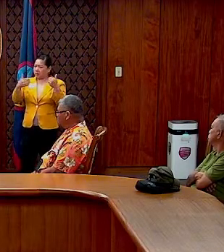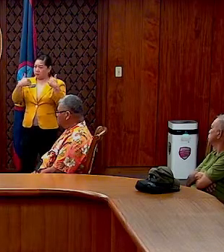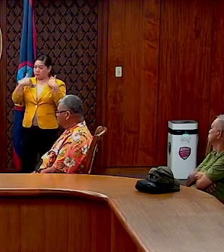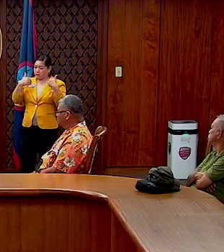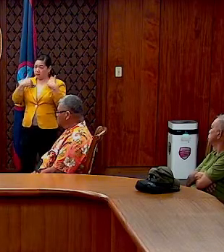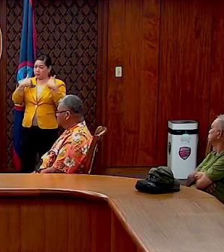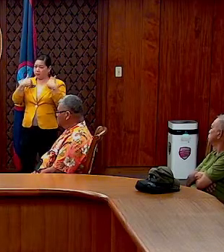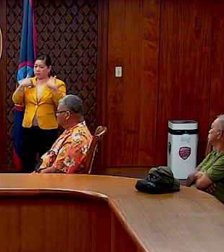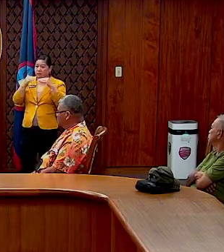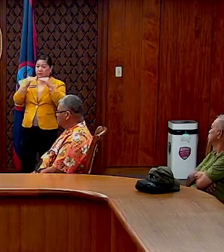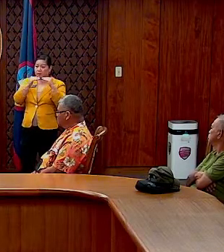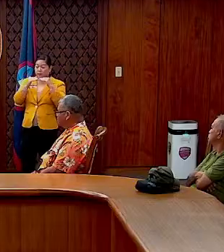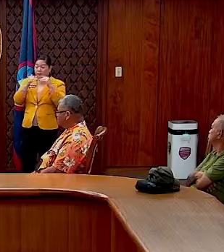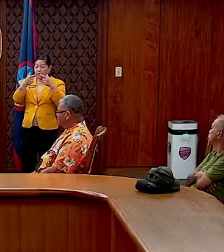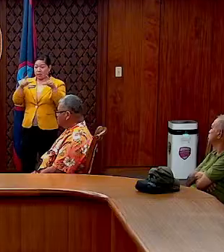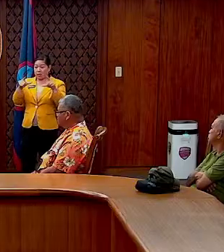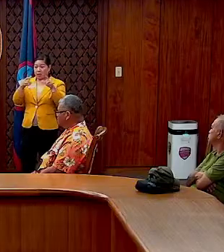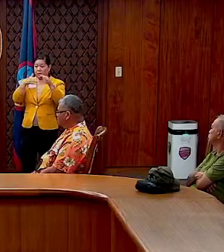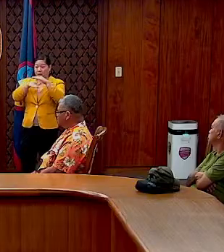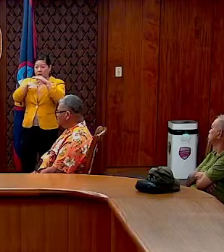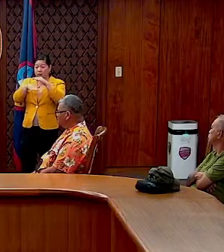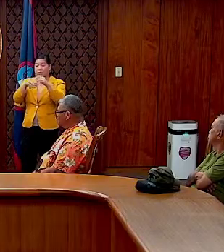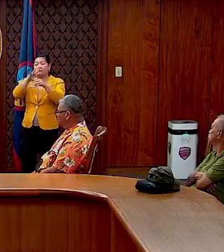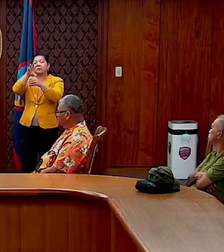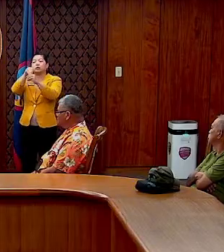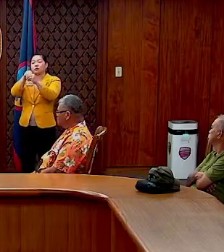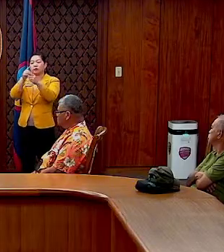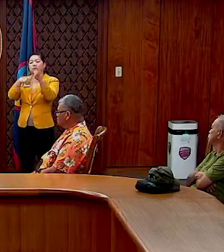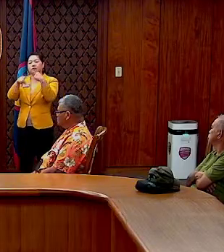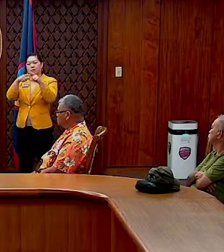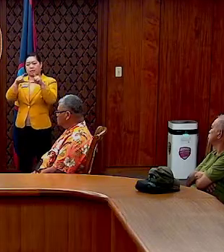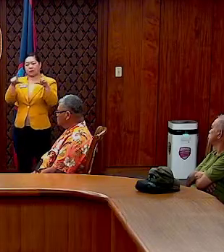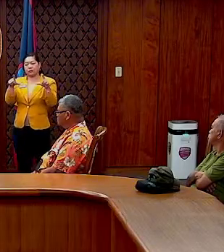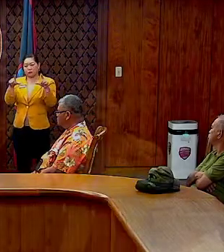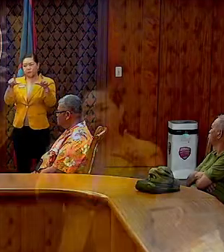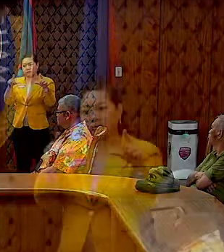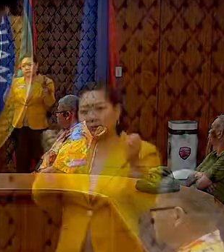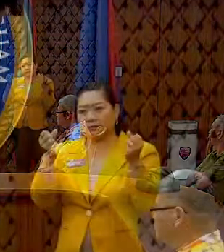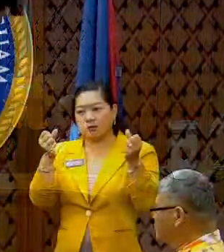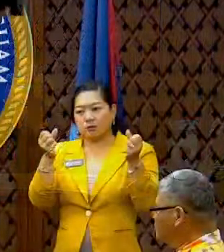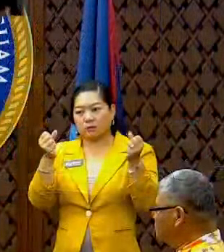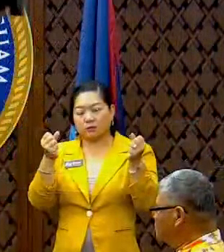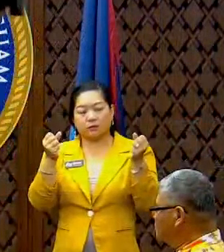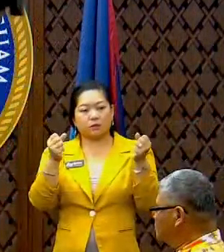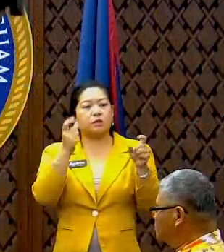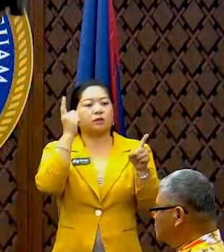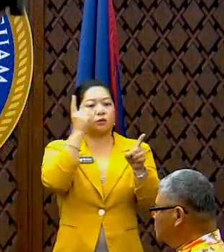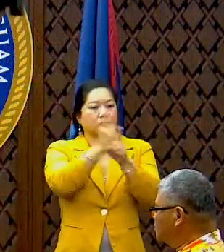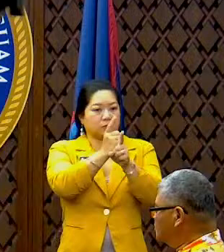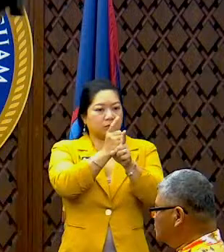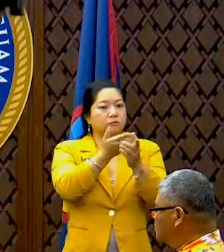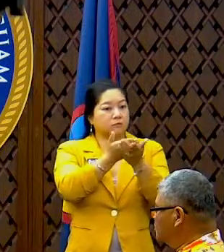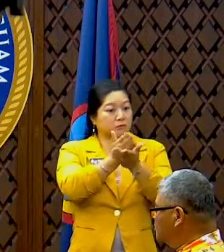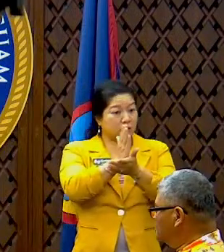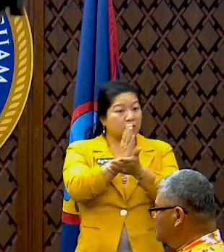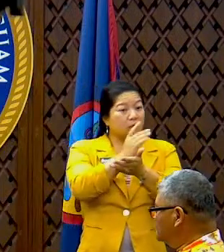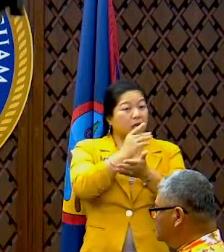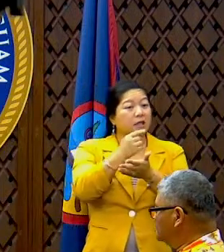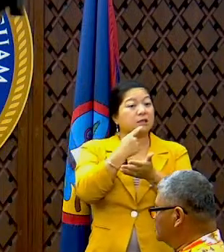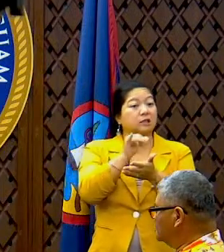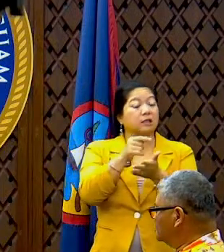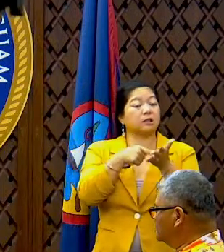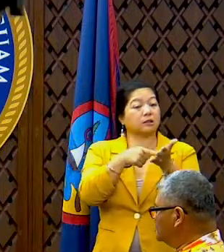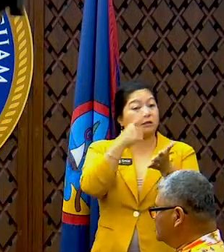to have language access, including sign language. It is a right. And I say